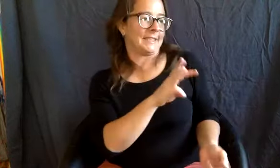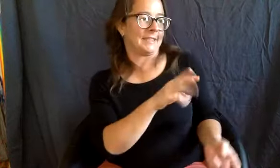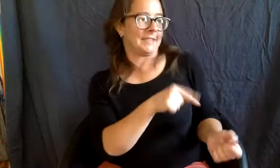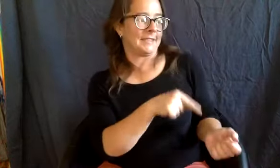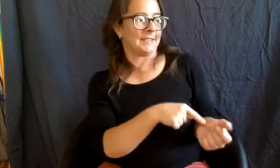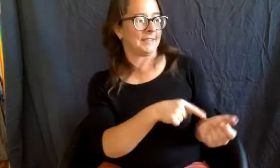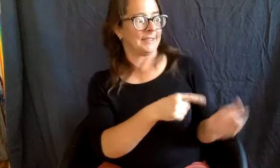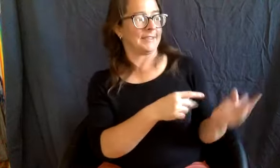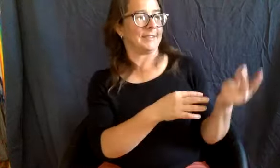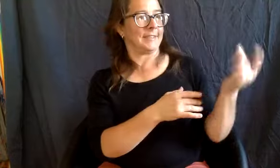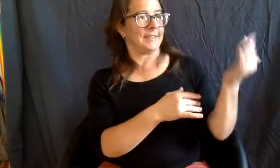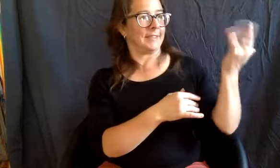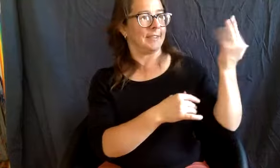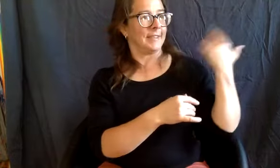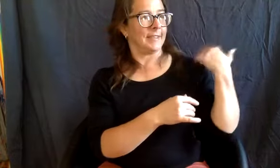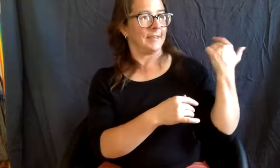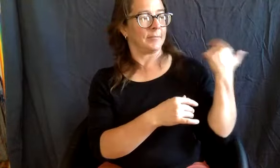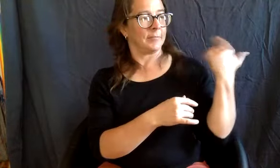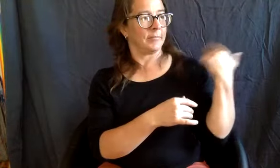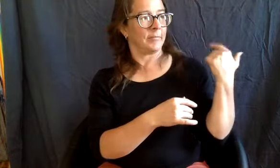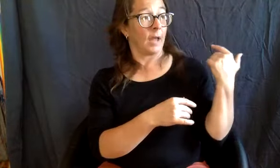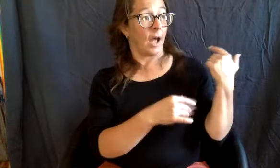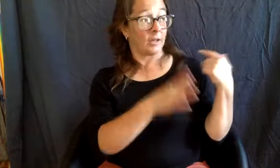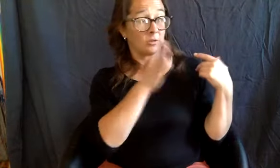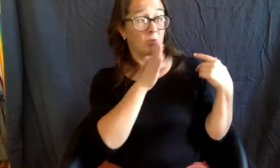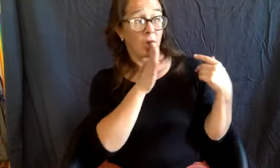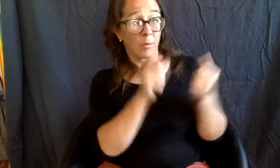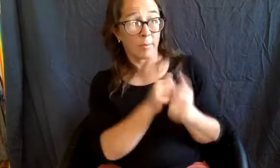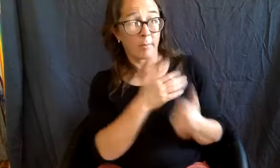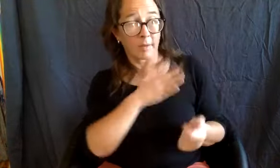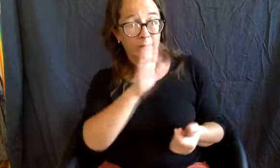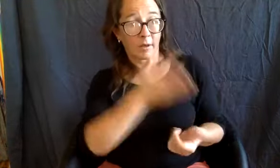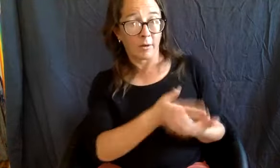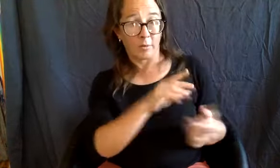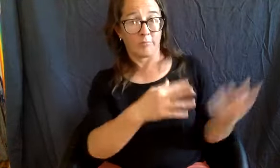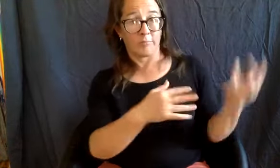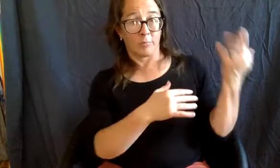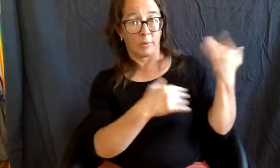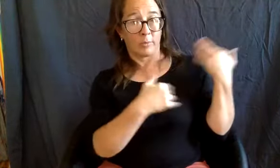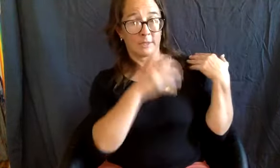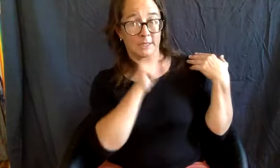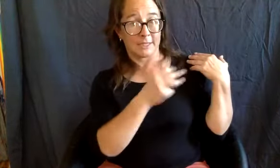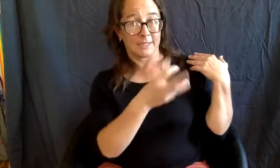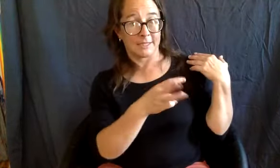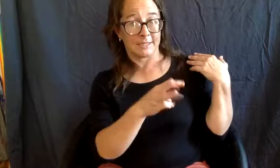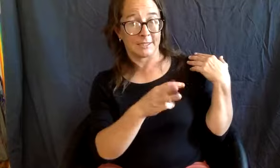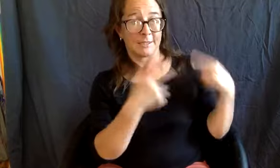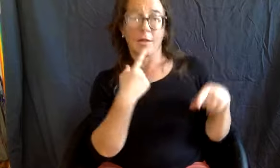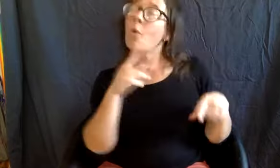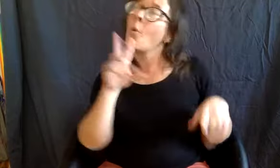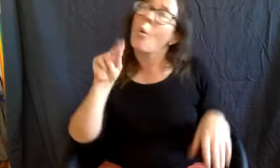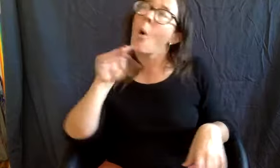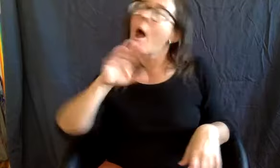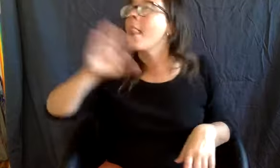loved us. No troubles whatsoever. And then, but it's just as soon as this started, I mean, it was just like straight